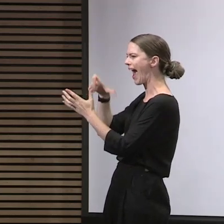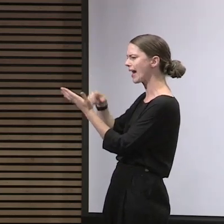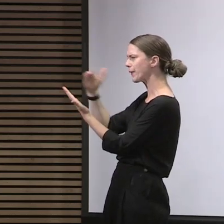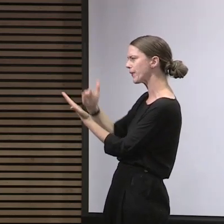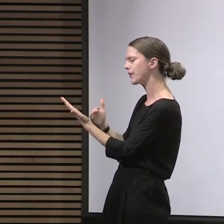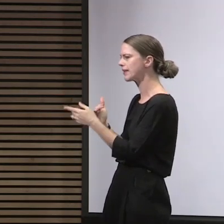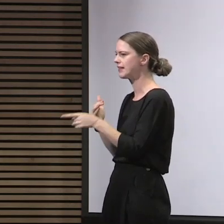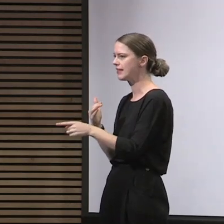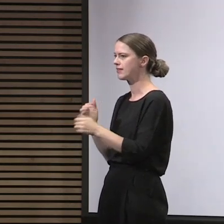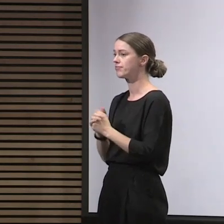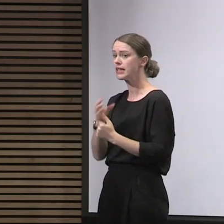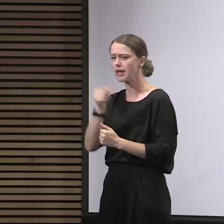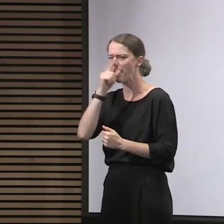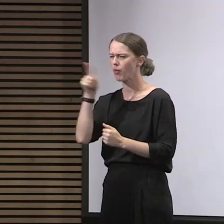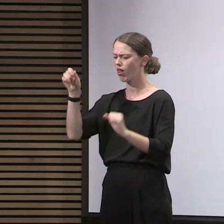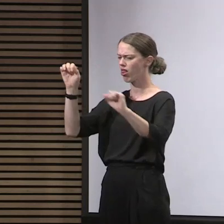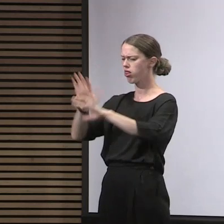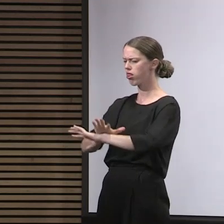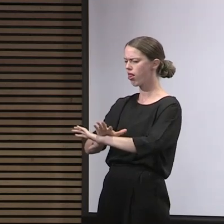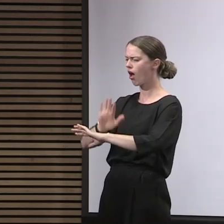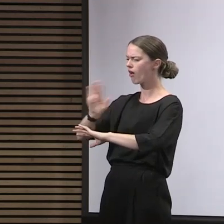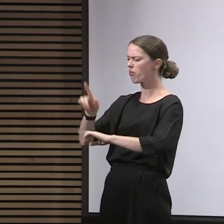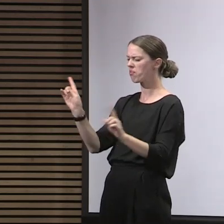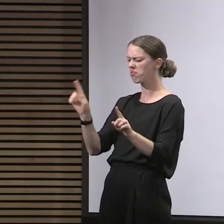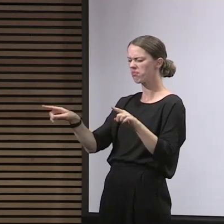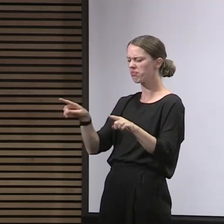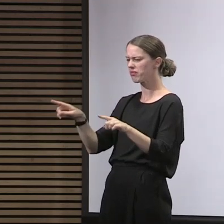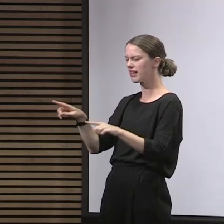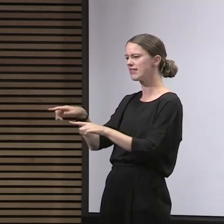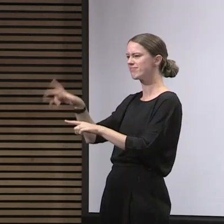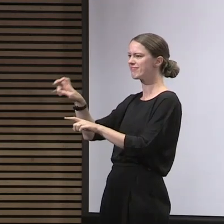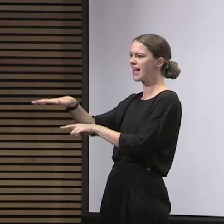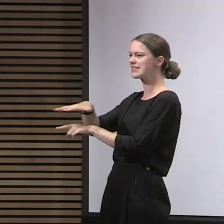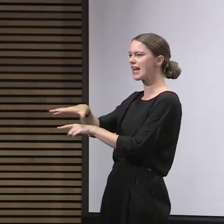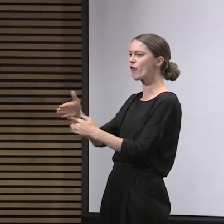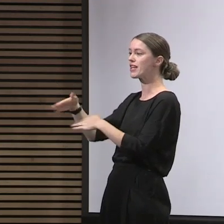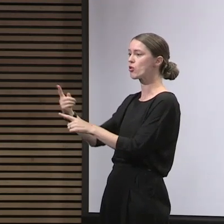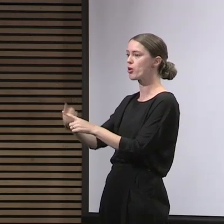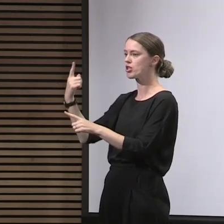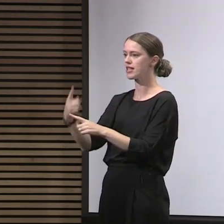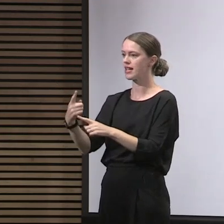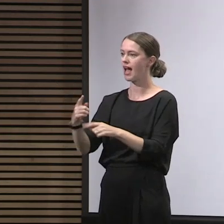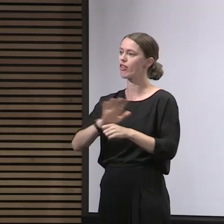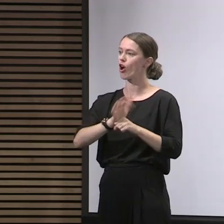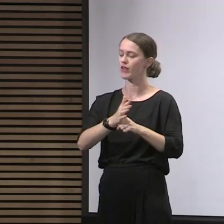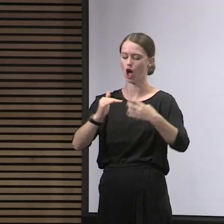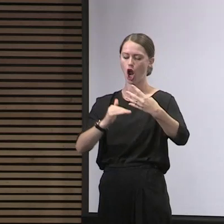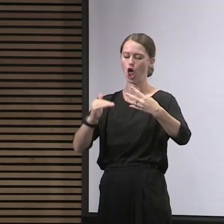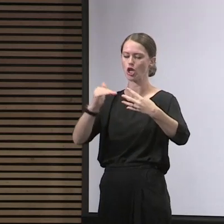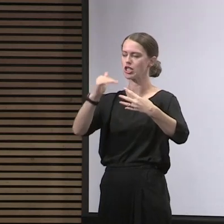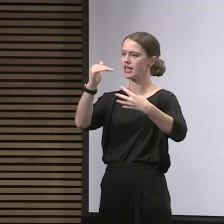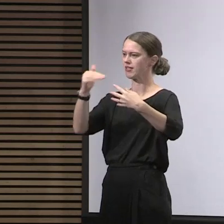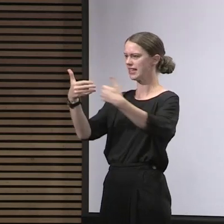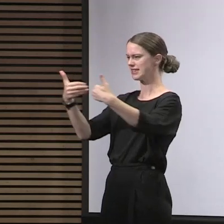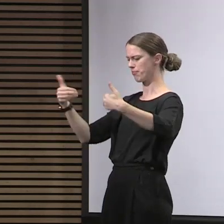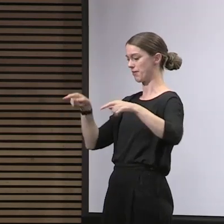I'm aware that some people have been confused about the difference between a state of national emergency and COVID-19 alert levels, so I'll try and